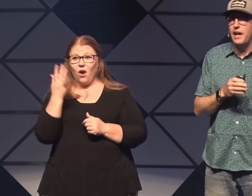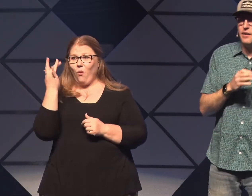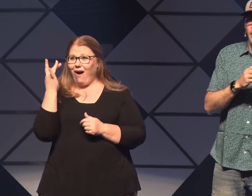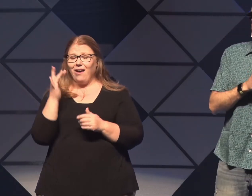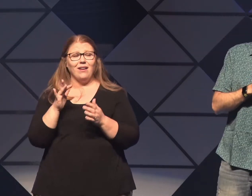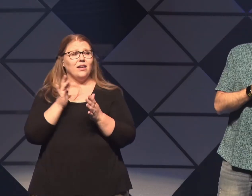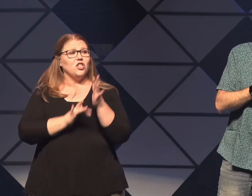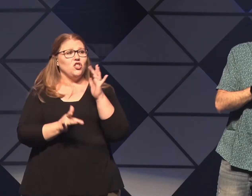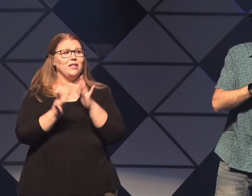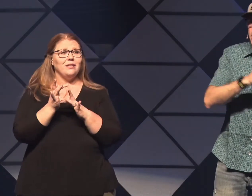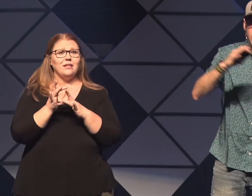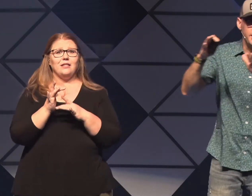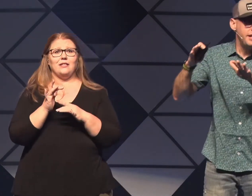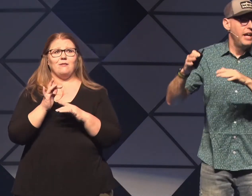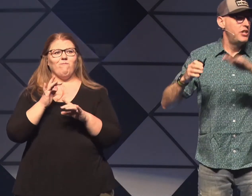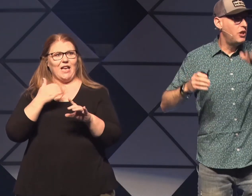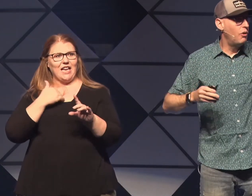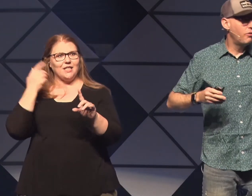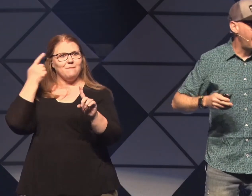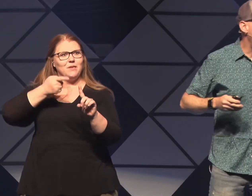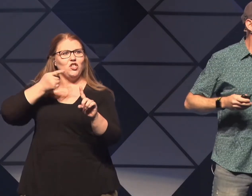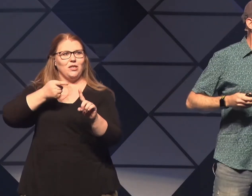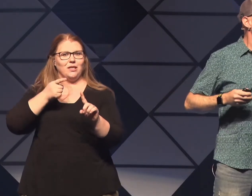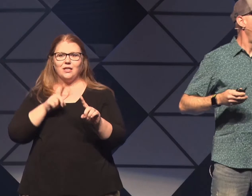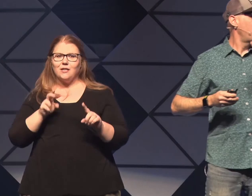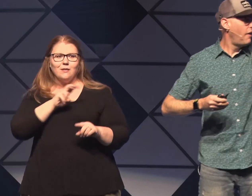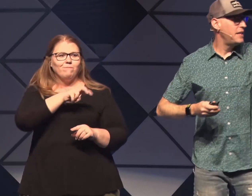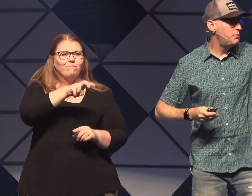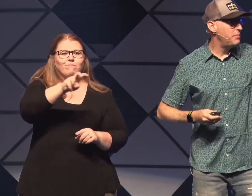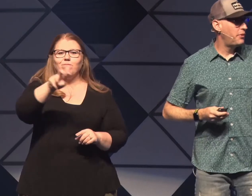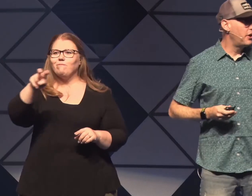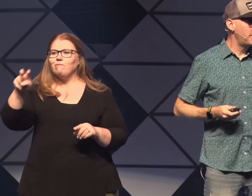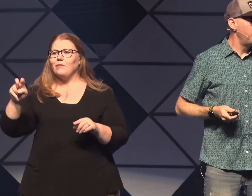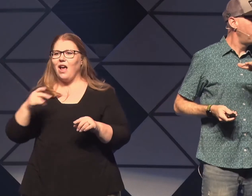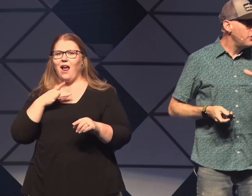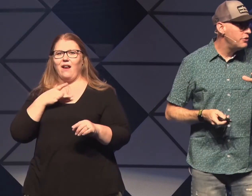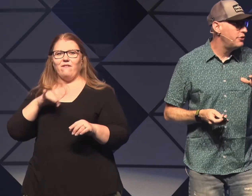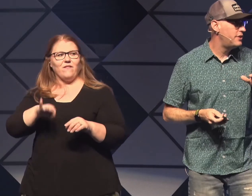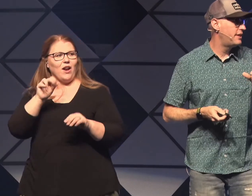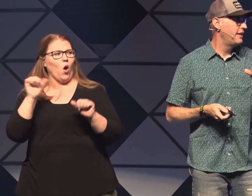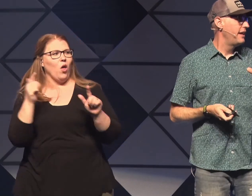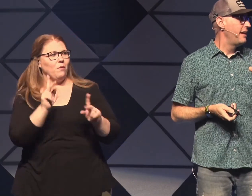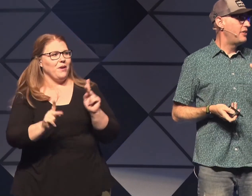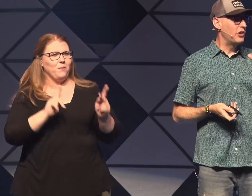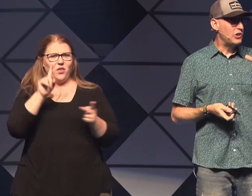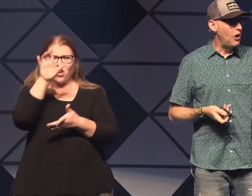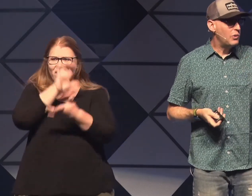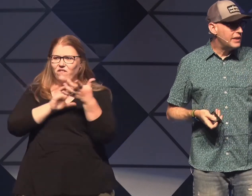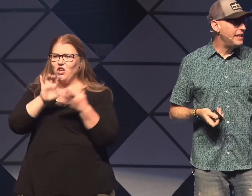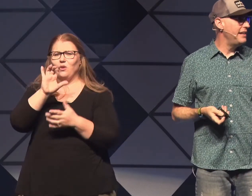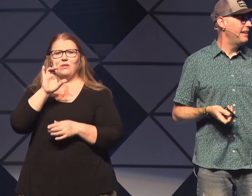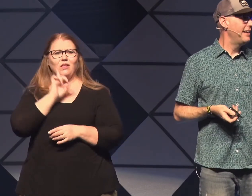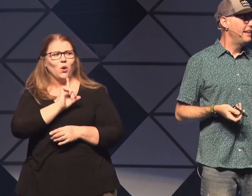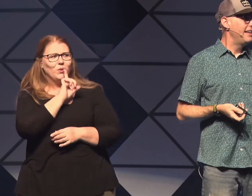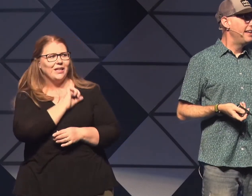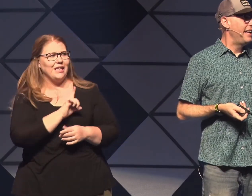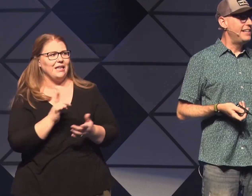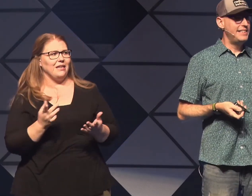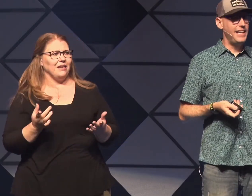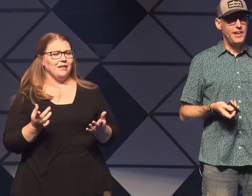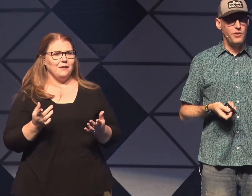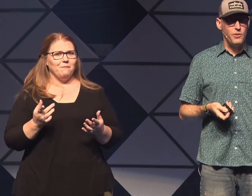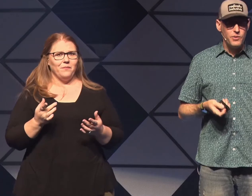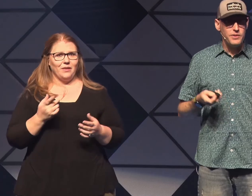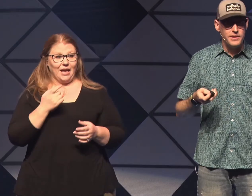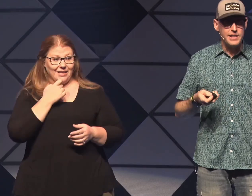on he's on a mission to go around and find all these people that are confused, that are lonely, and